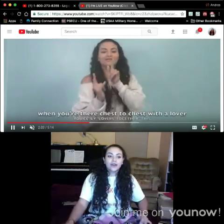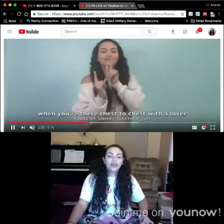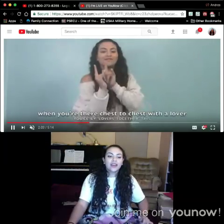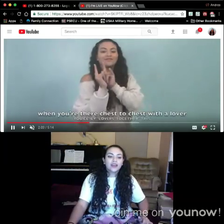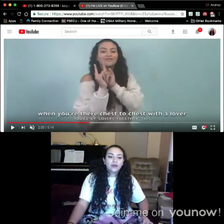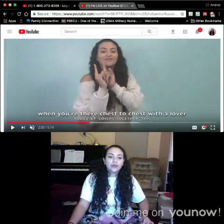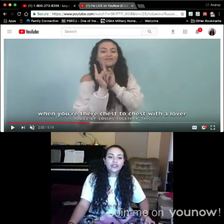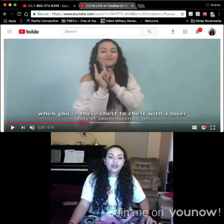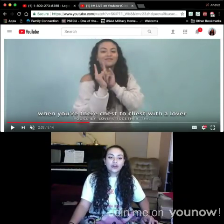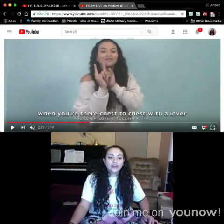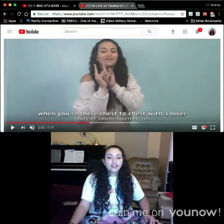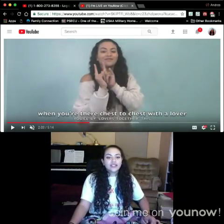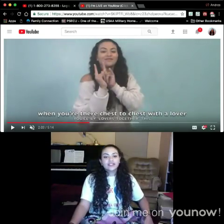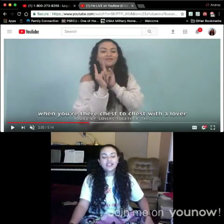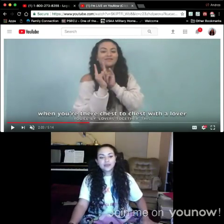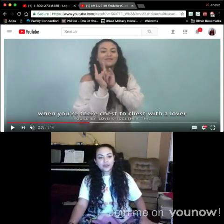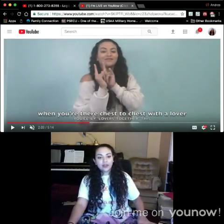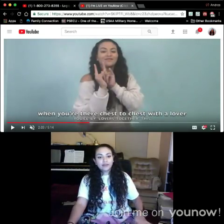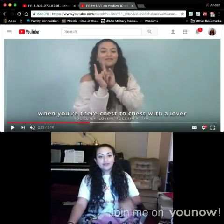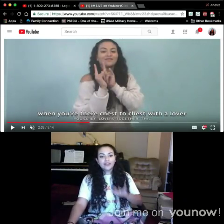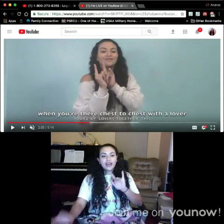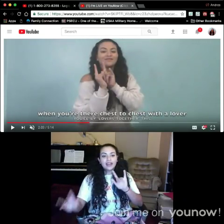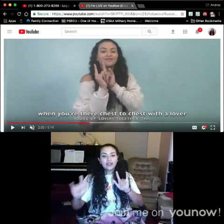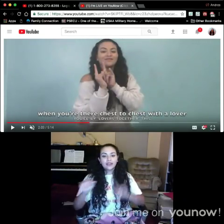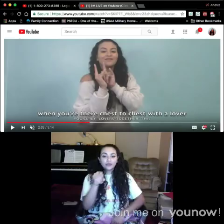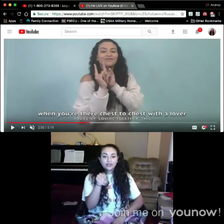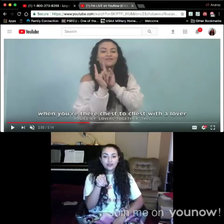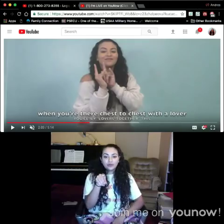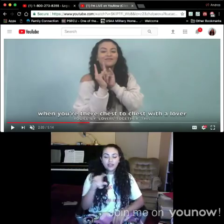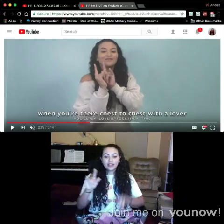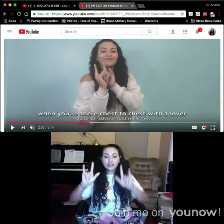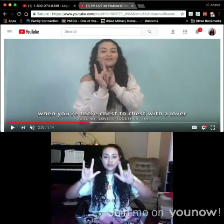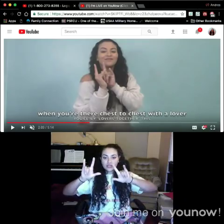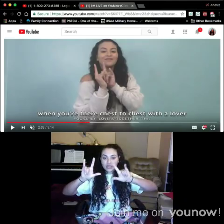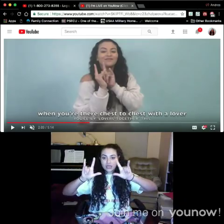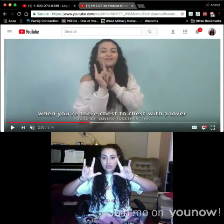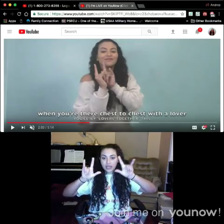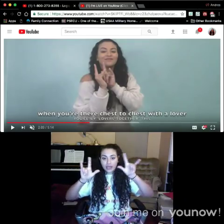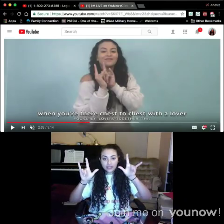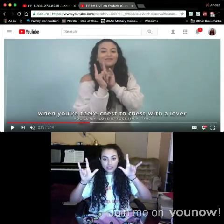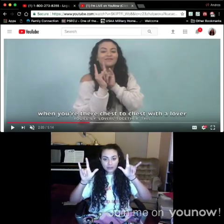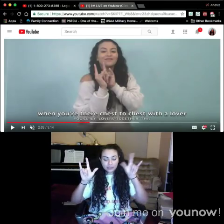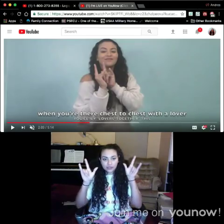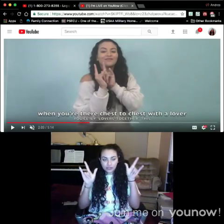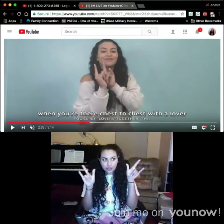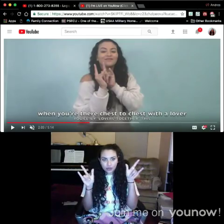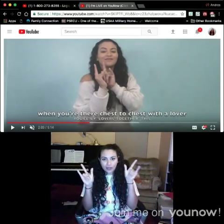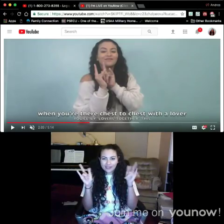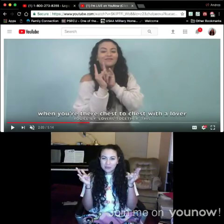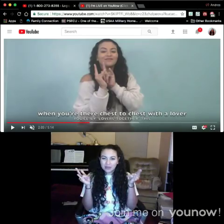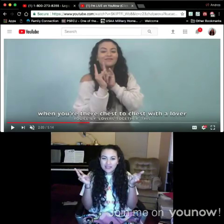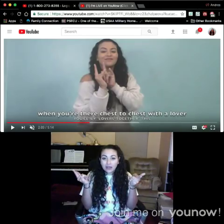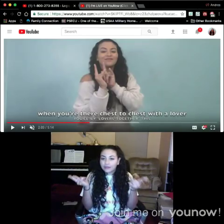Why? Okay. When you're there chest to chest with your lover, for that I used you, and then I used the illy hand shapes to show,